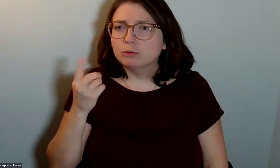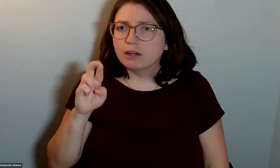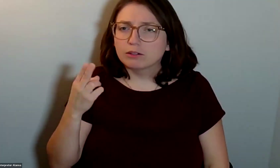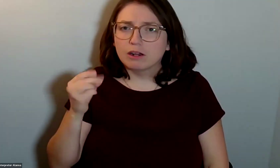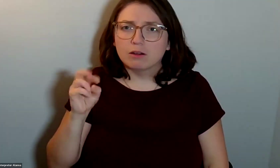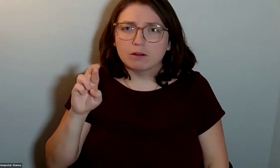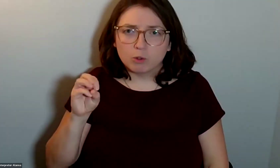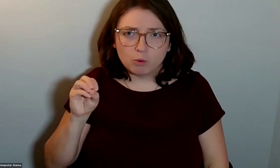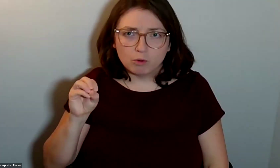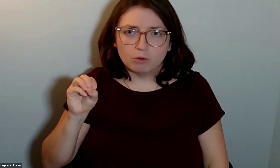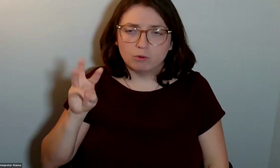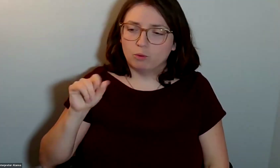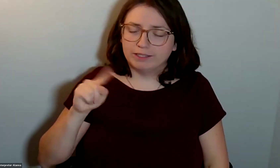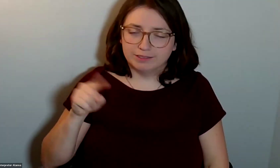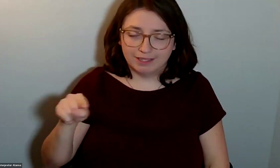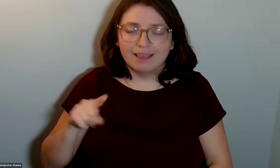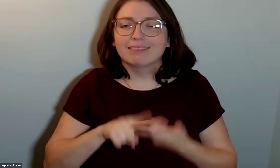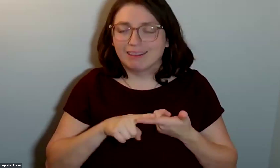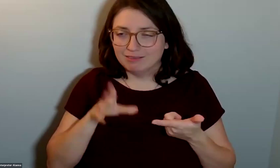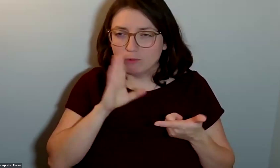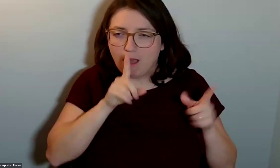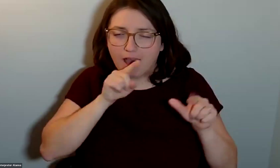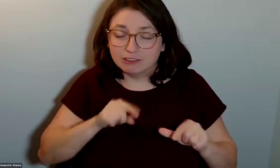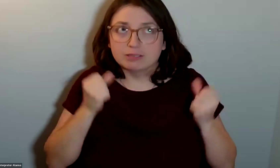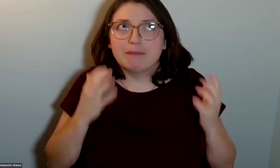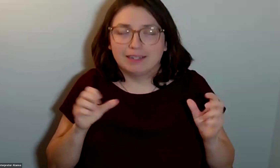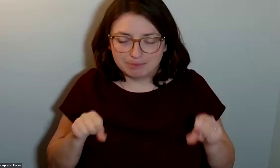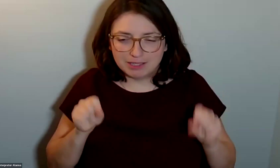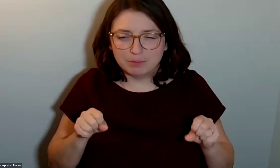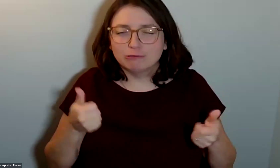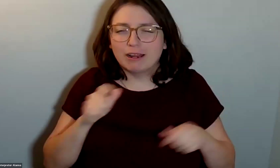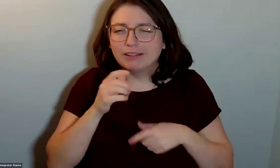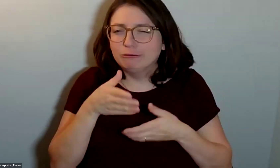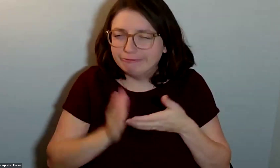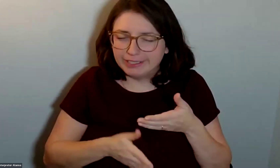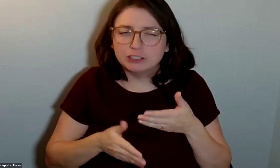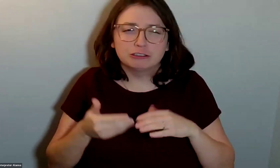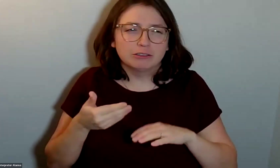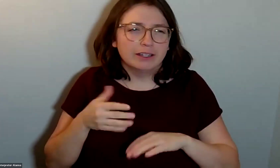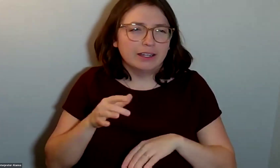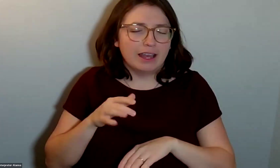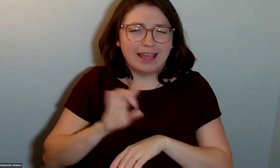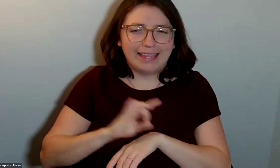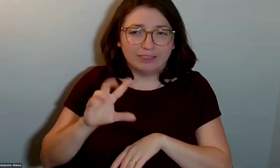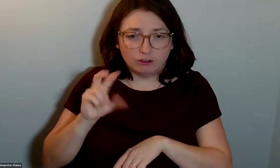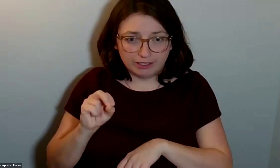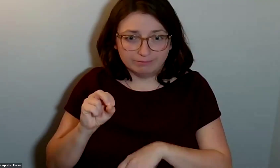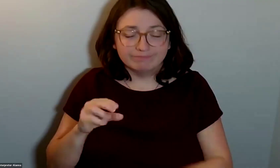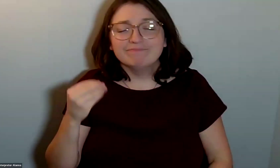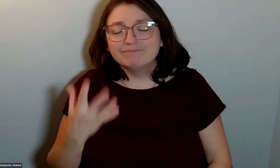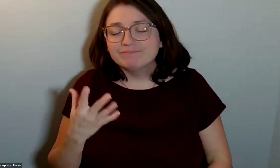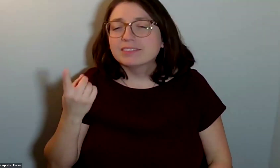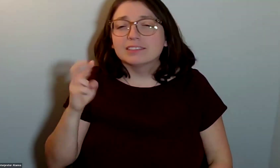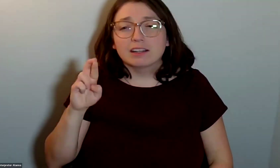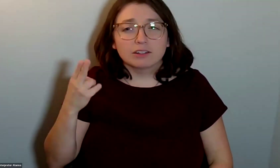possible before we try our best to wrap up by 8:30. So just a disclaimer too, that Dr. Horowitz cannot give any specific